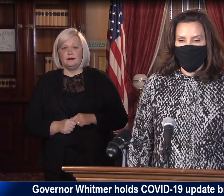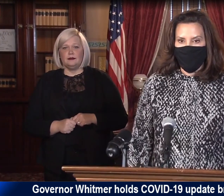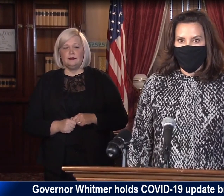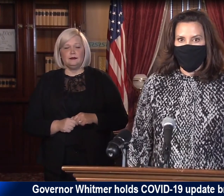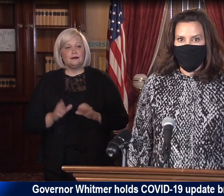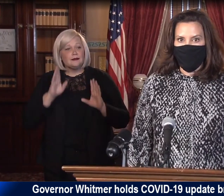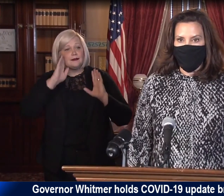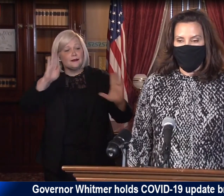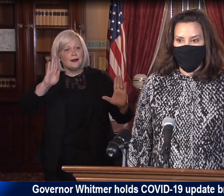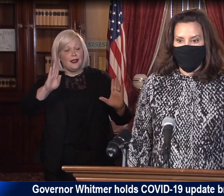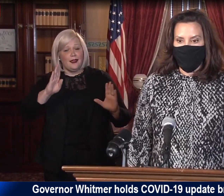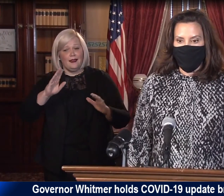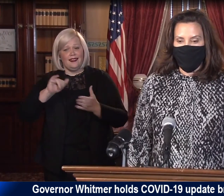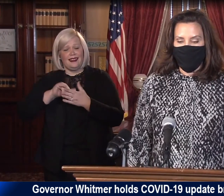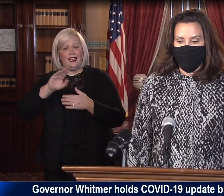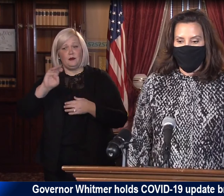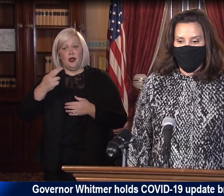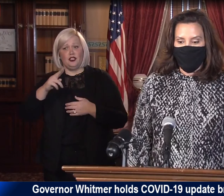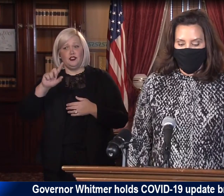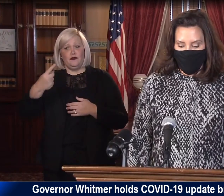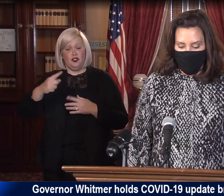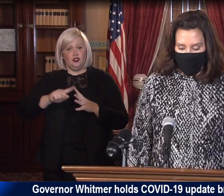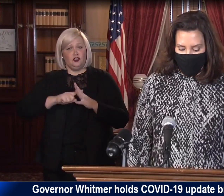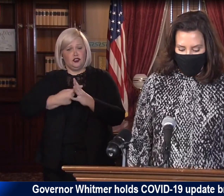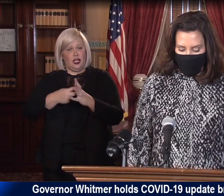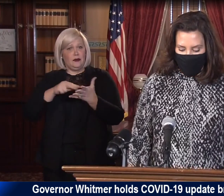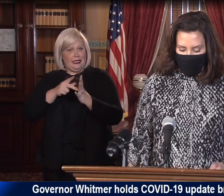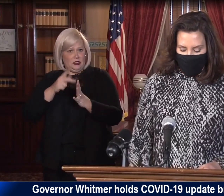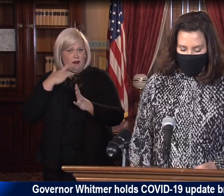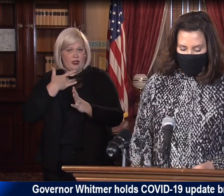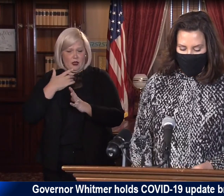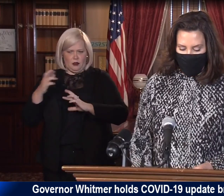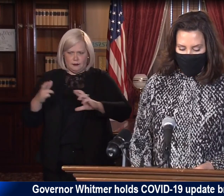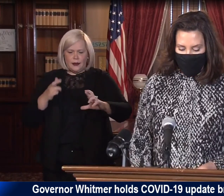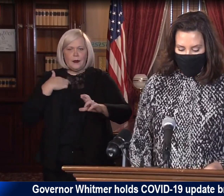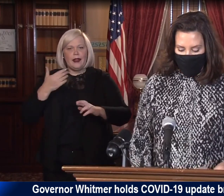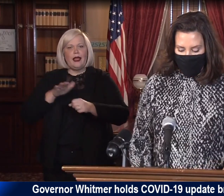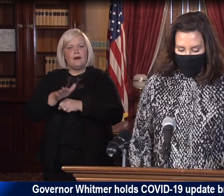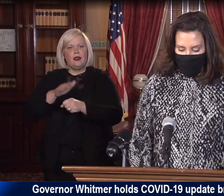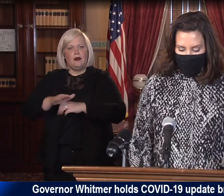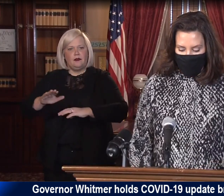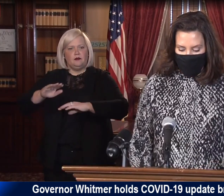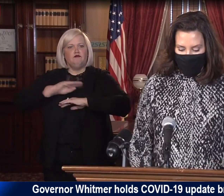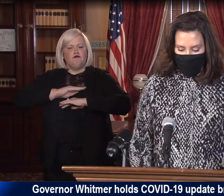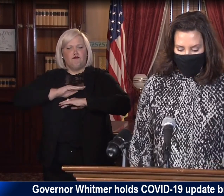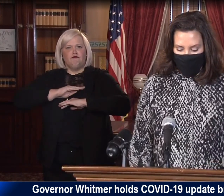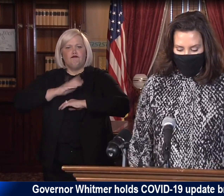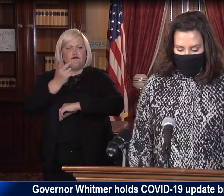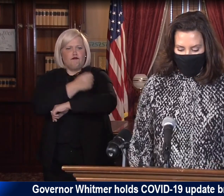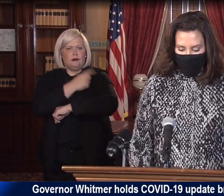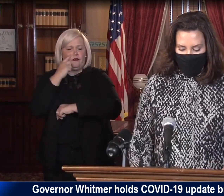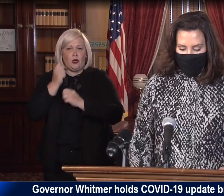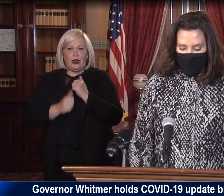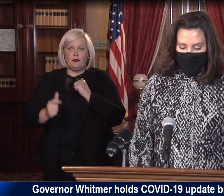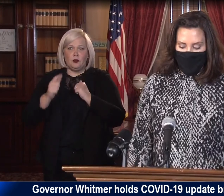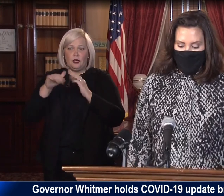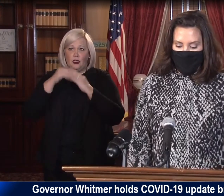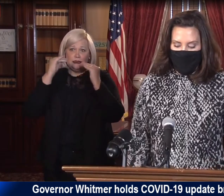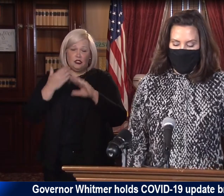Hi, Governor, does the March 1st start mean that you're confident we'll get enough of the vaccine to vaccinate everyone in this second phase like teachers before